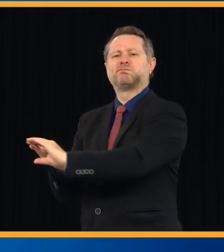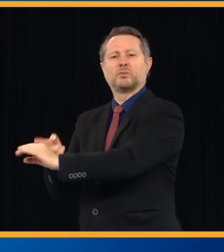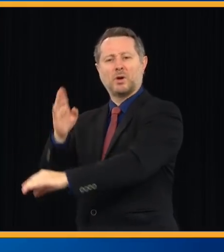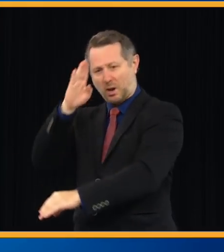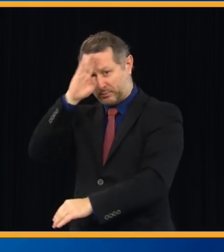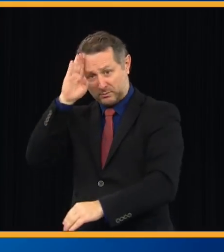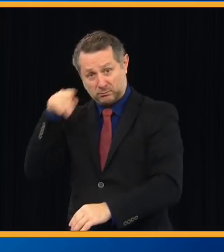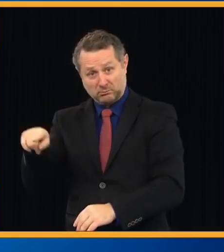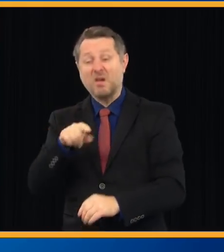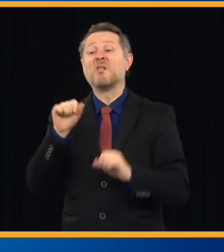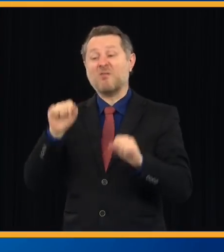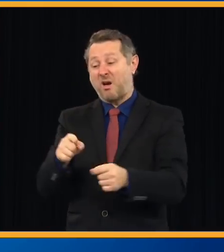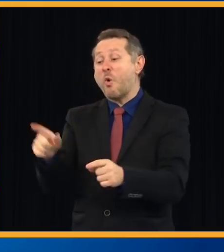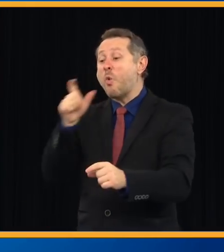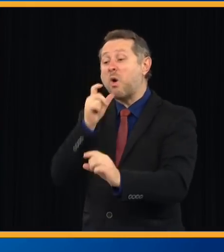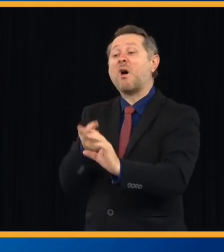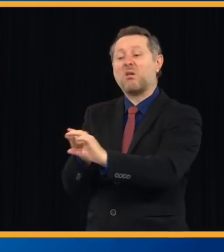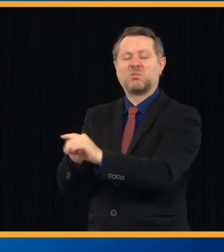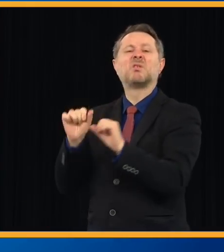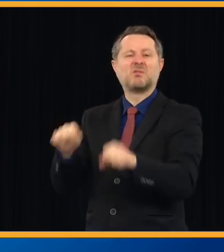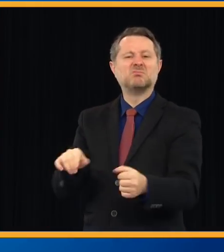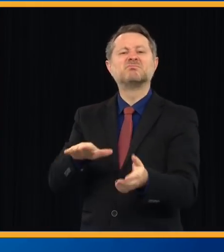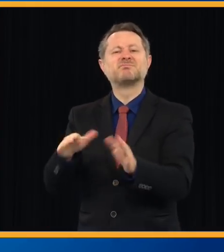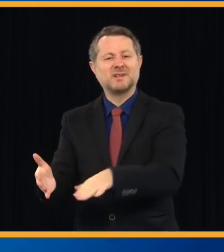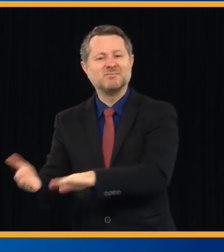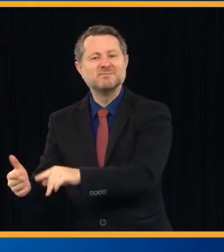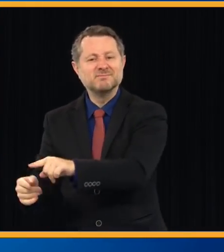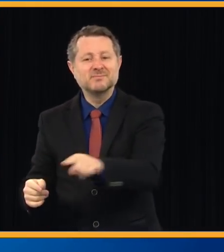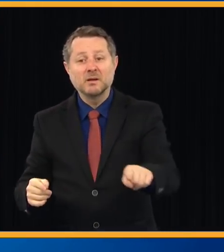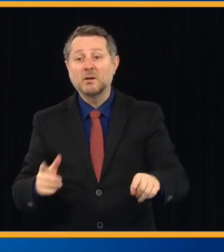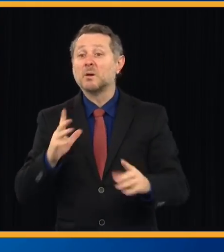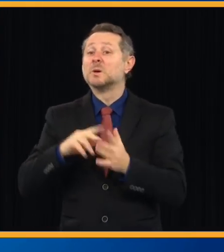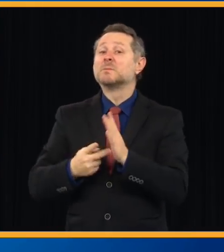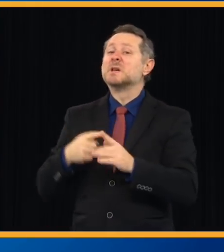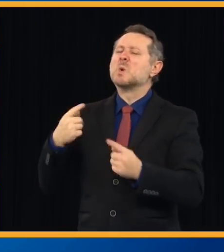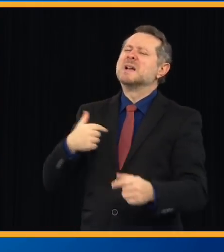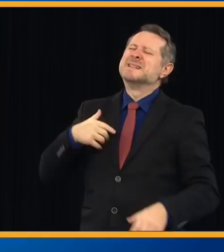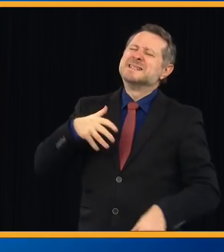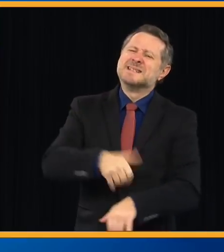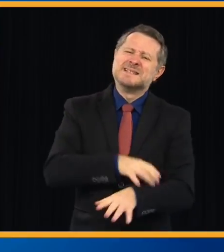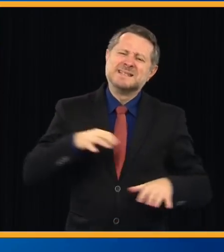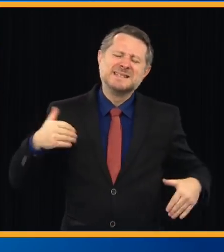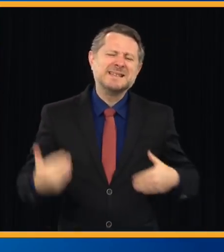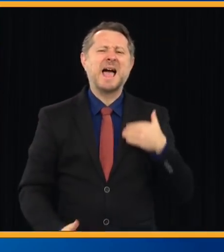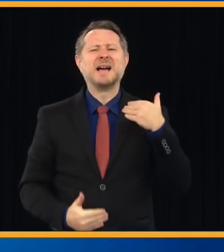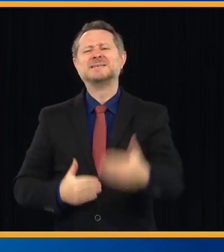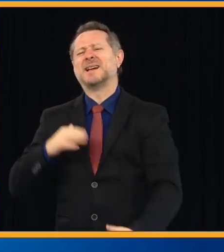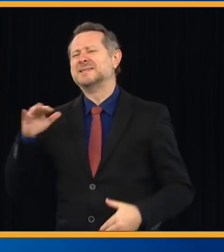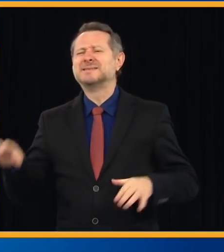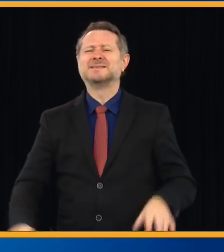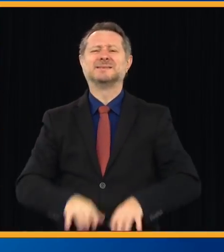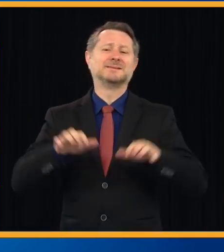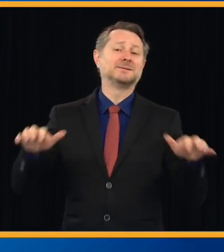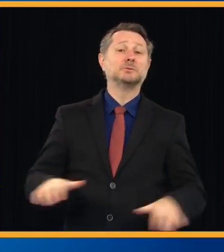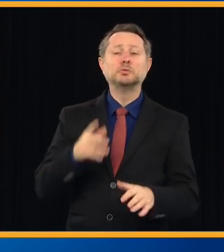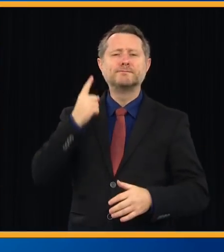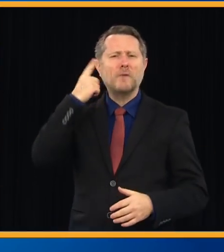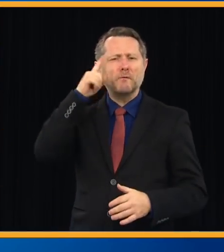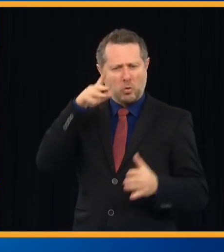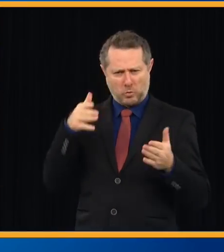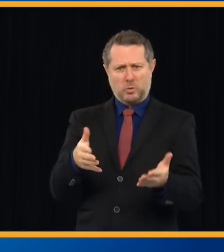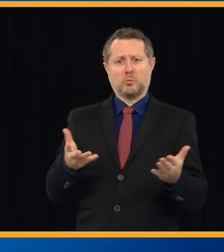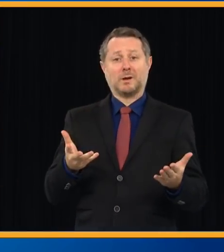So all this inconvenience, all this turmoil, for what? To keep 100,000 people out of